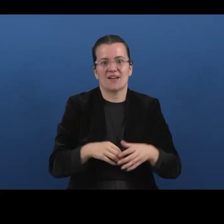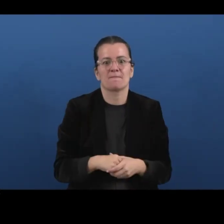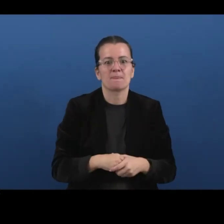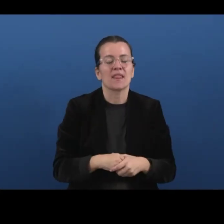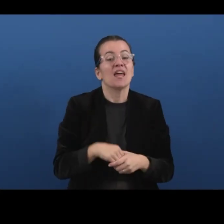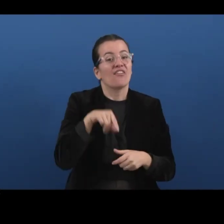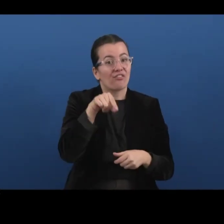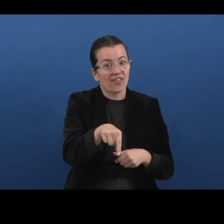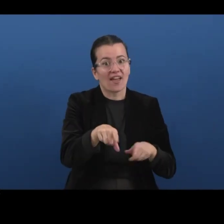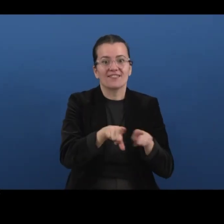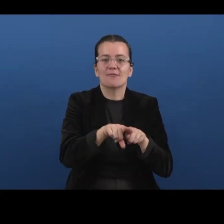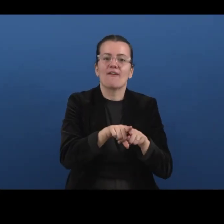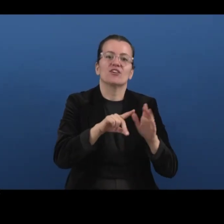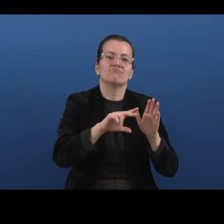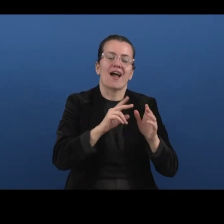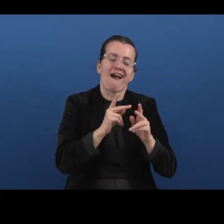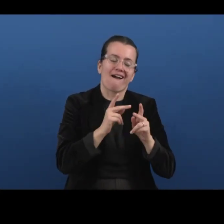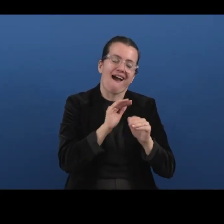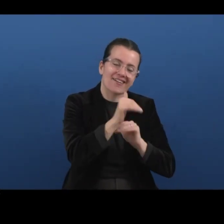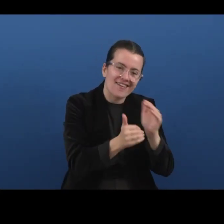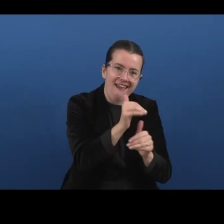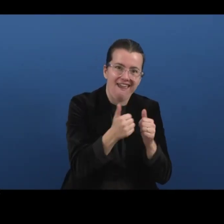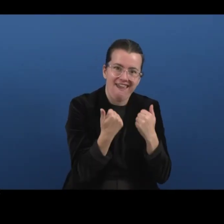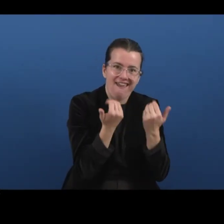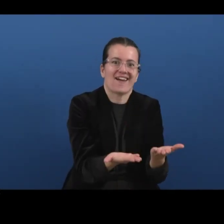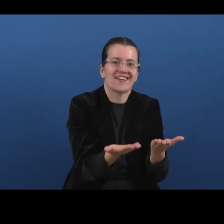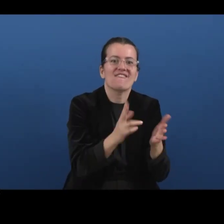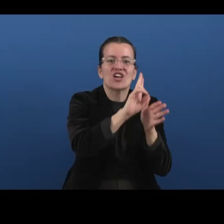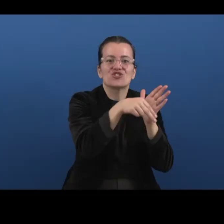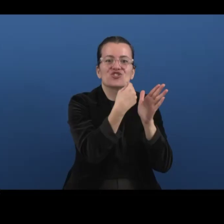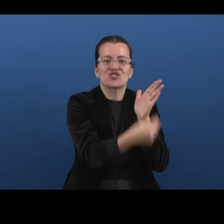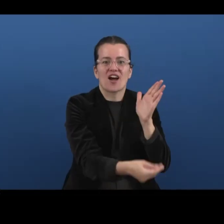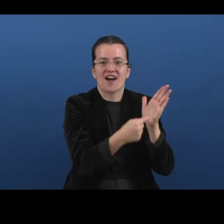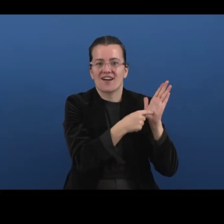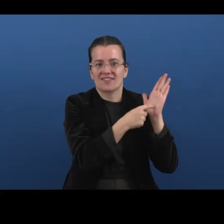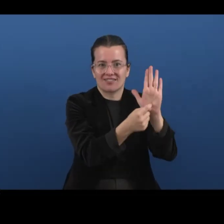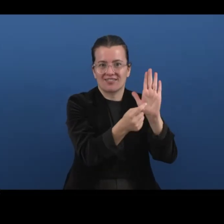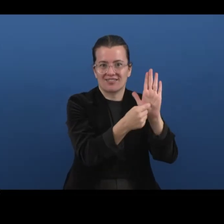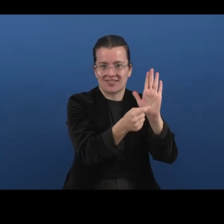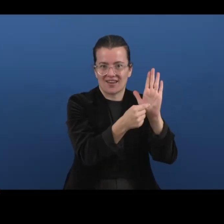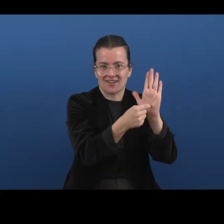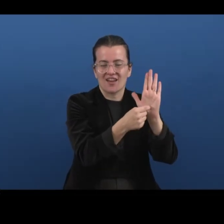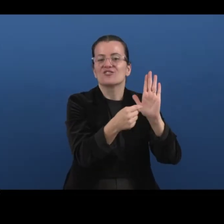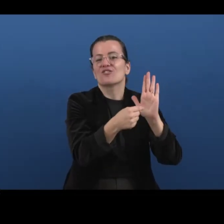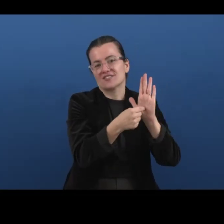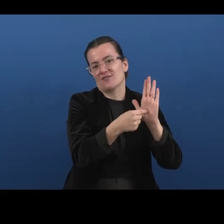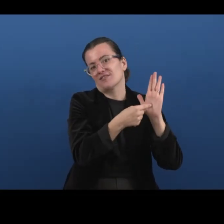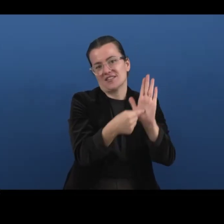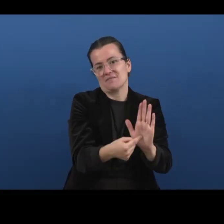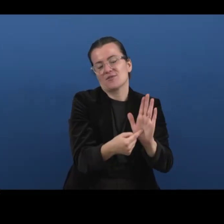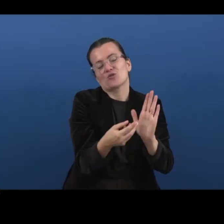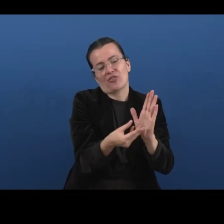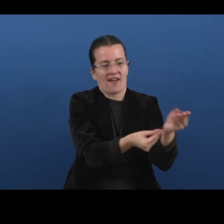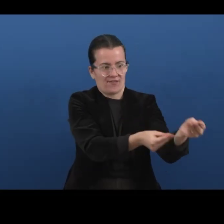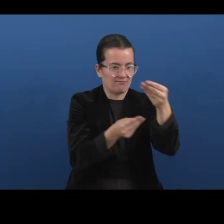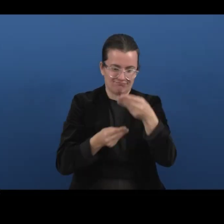Charter as a way to signpost individuals on that call. It's a lifeline to our carers because they walk away